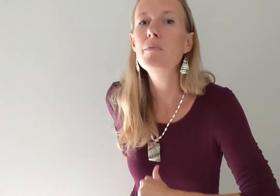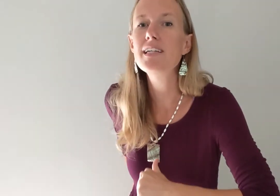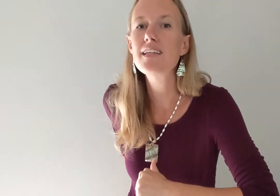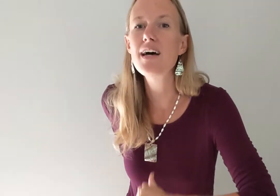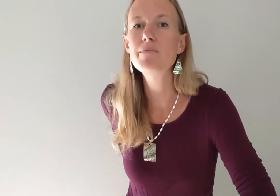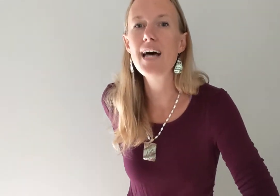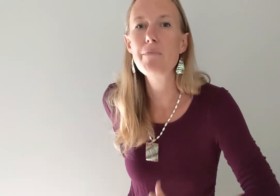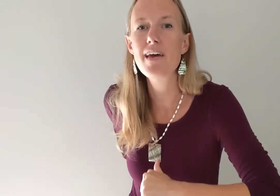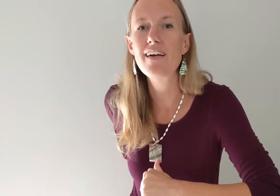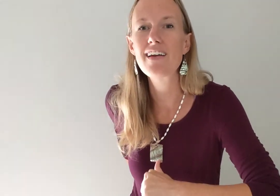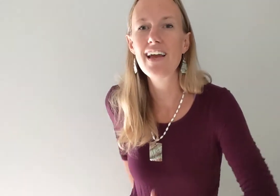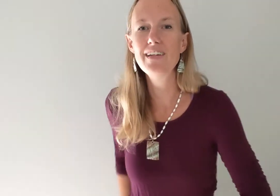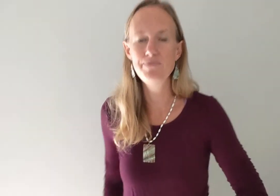it's a thumbs up there, okay?